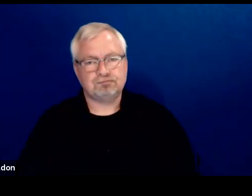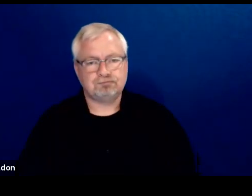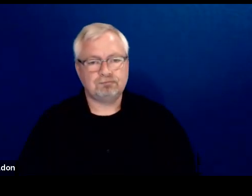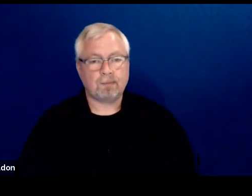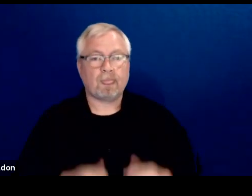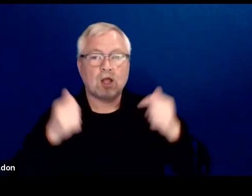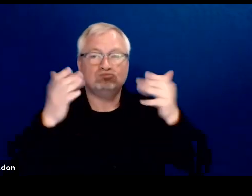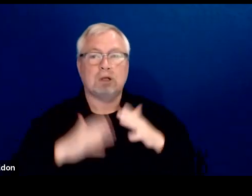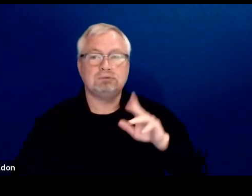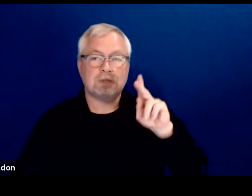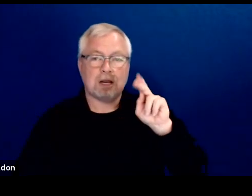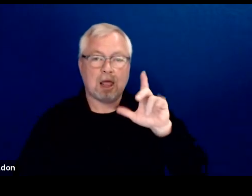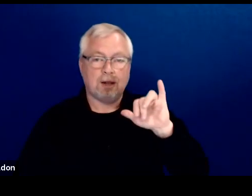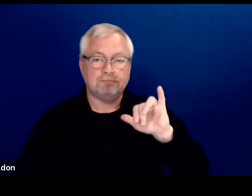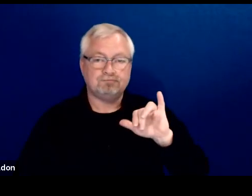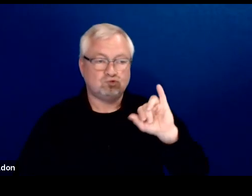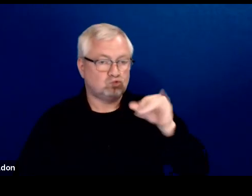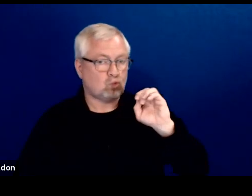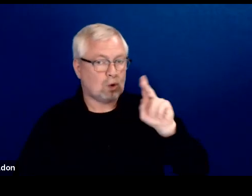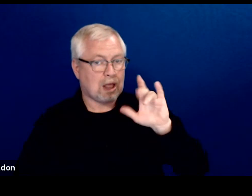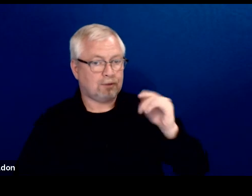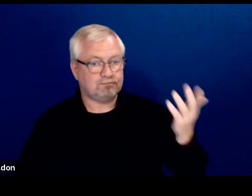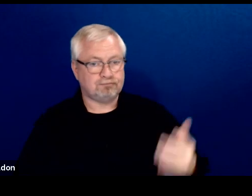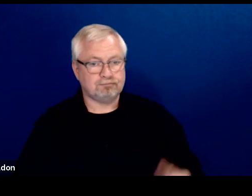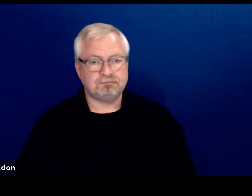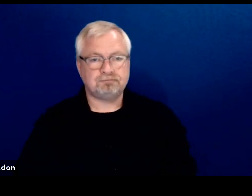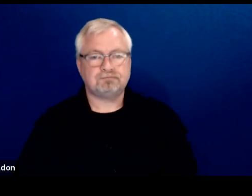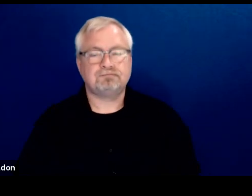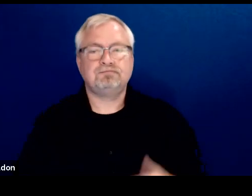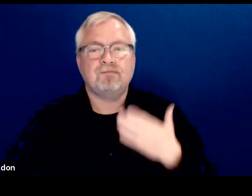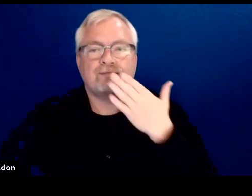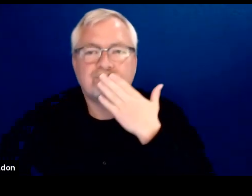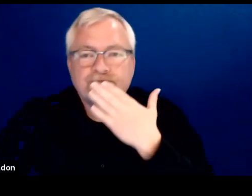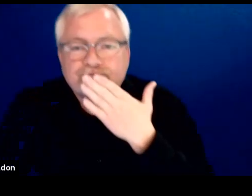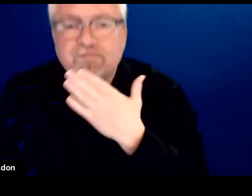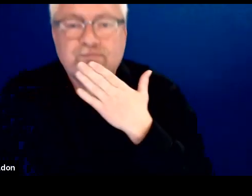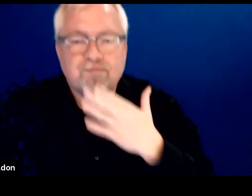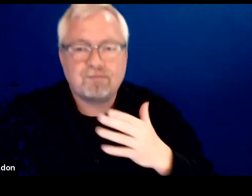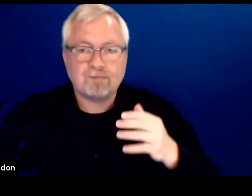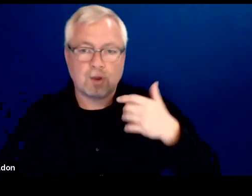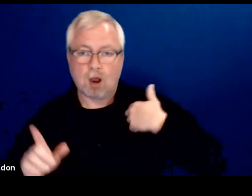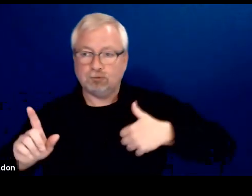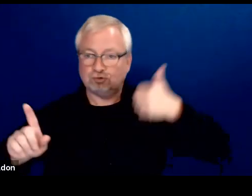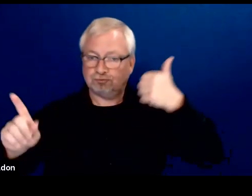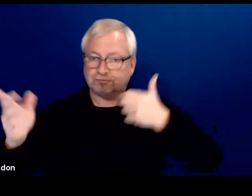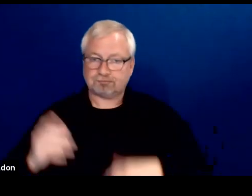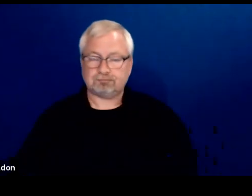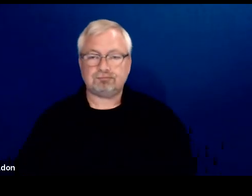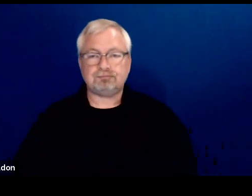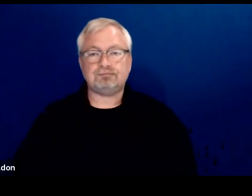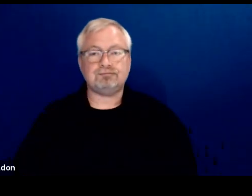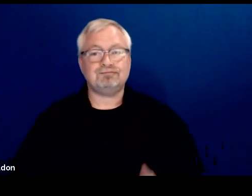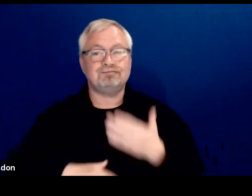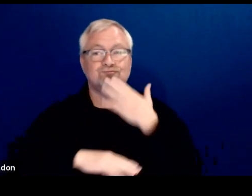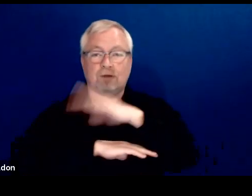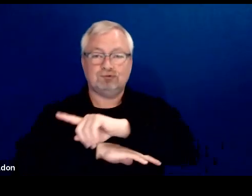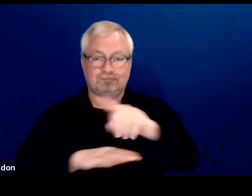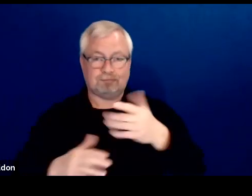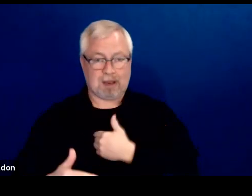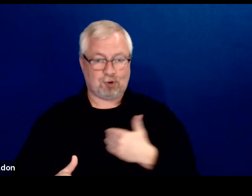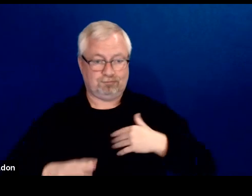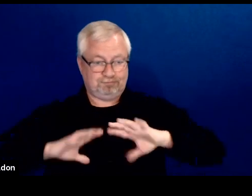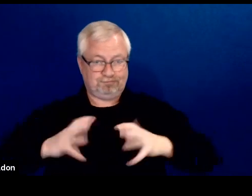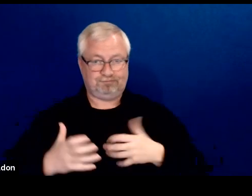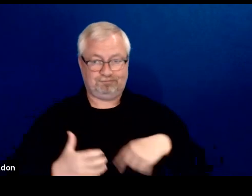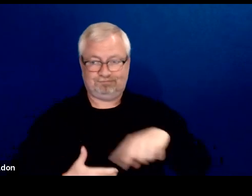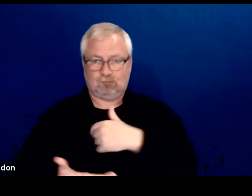Thank you, Commissioner, and good afternoon, everybody. As a member of the team that's working to help make sure that our state is as ready